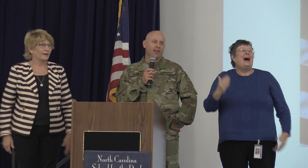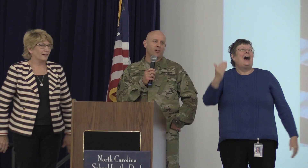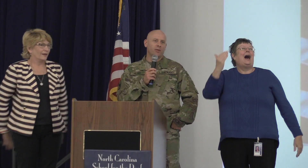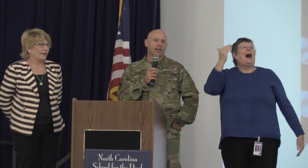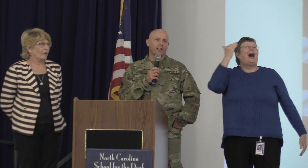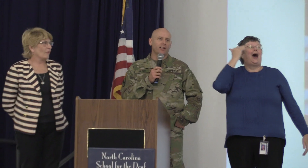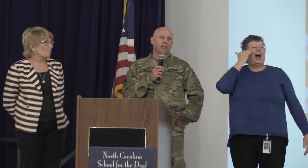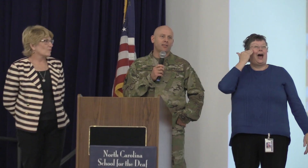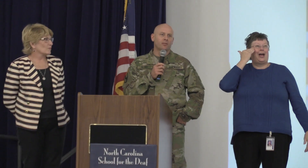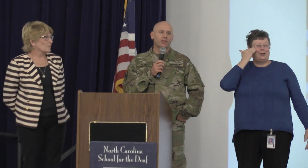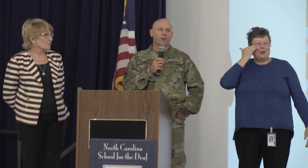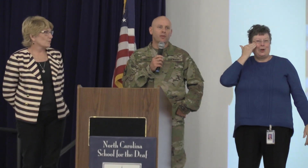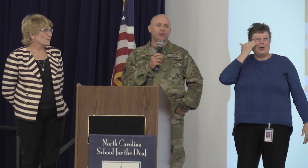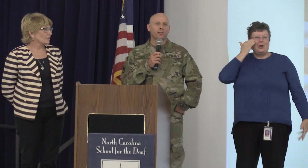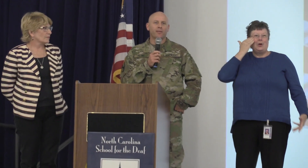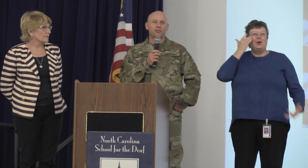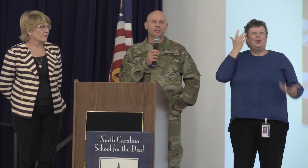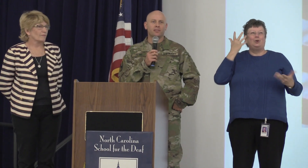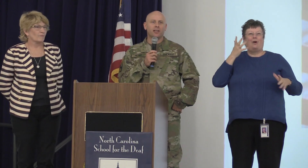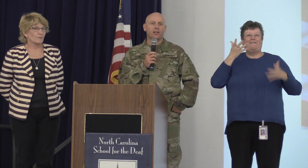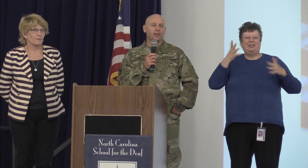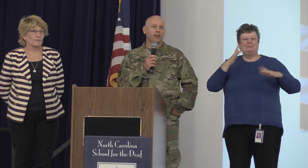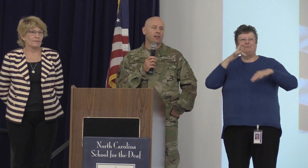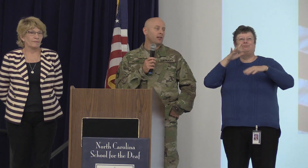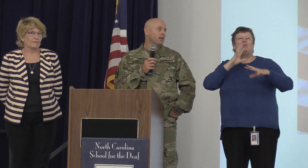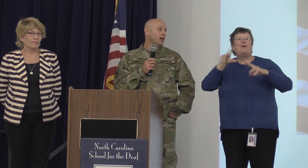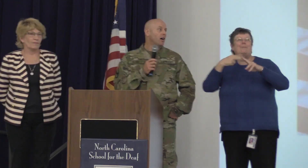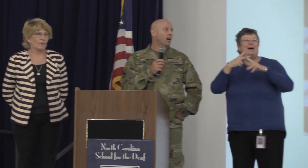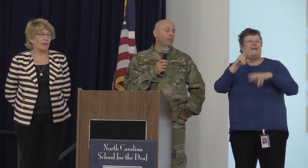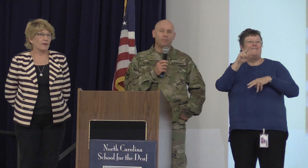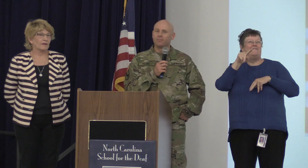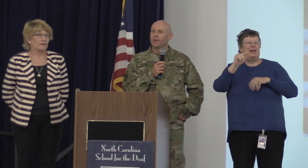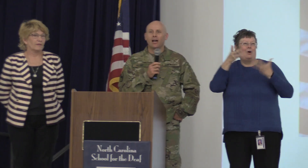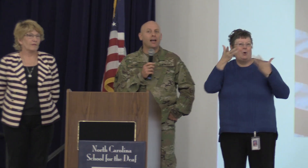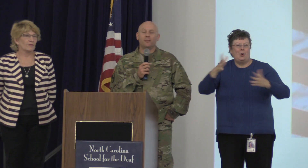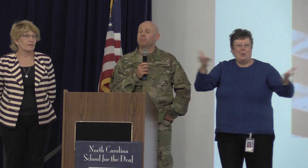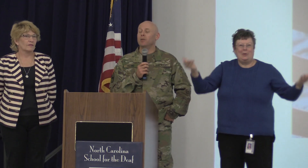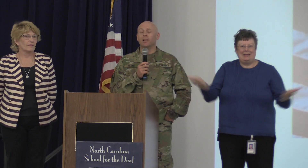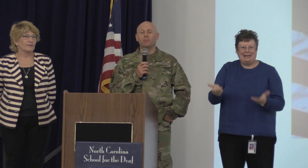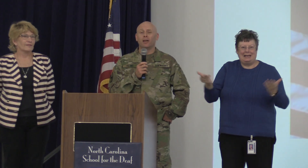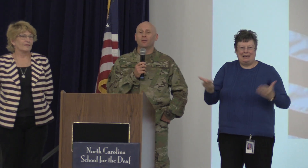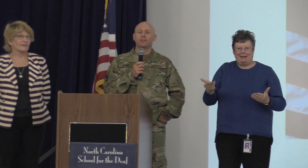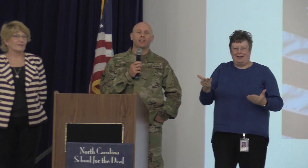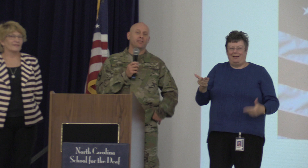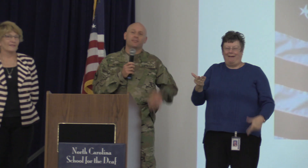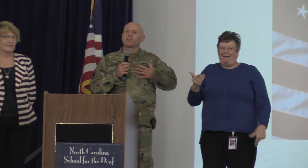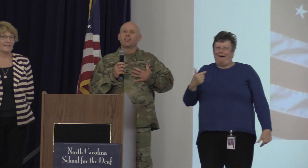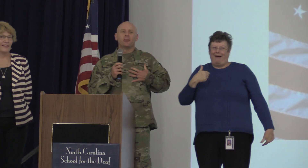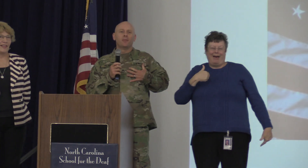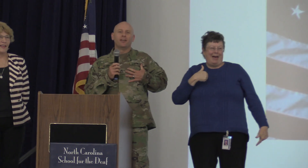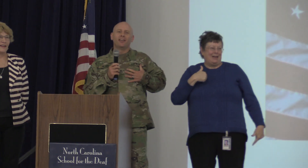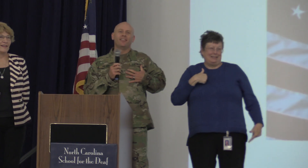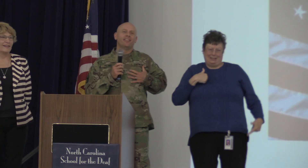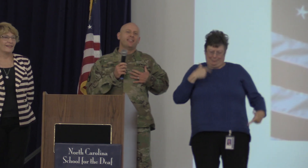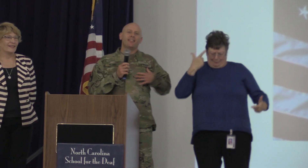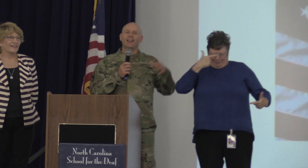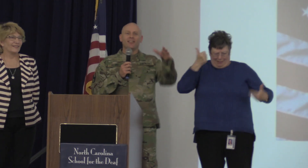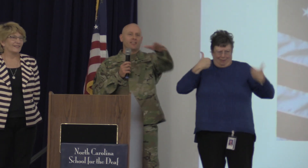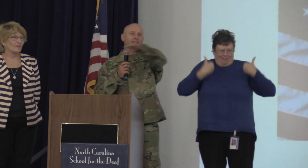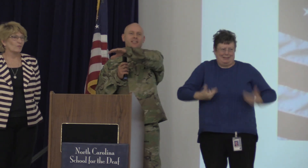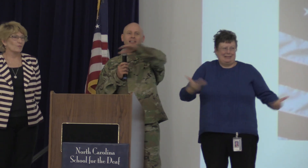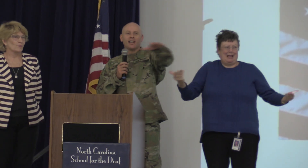I know we have, y'all went through the veterans that are here. Believe me, I don't think just because I'm